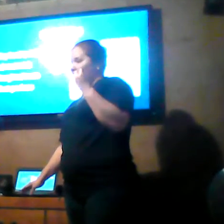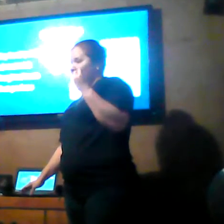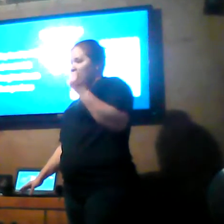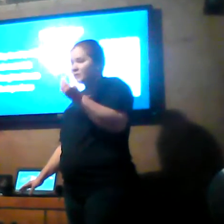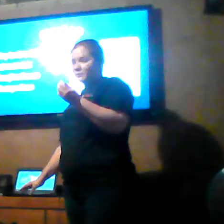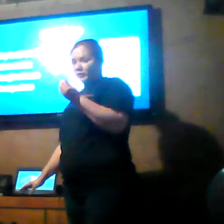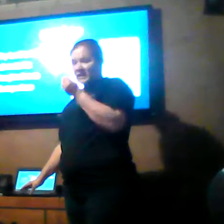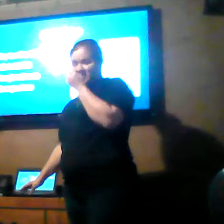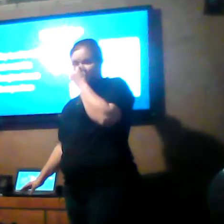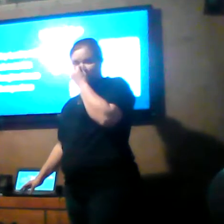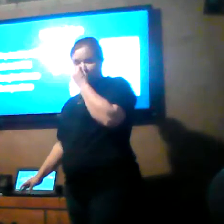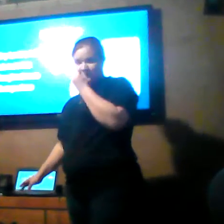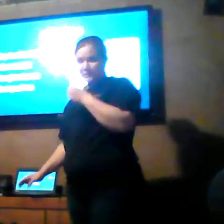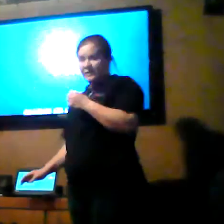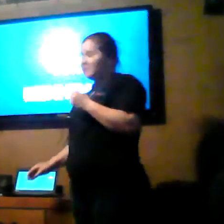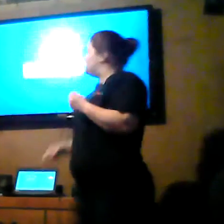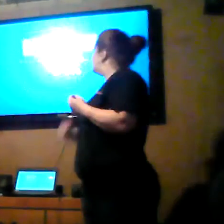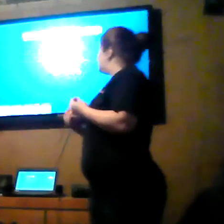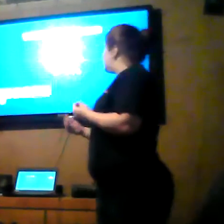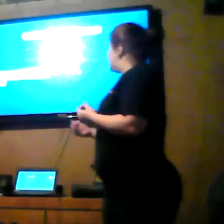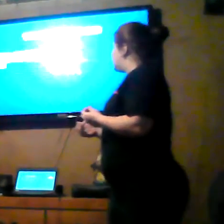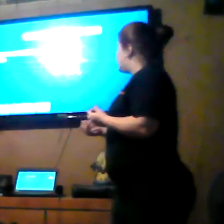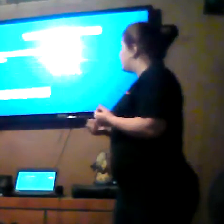any blood-borne agents and get brucellosis.